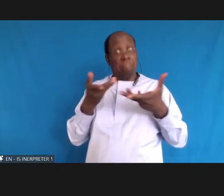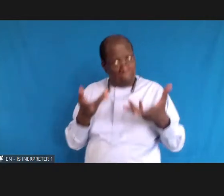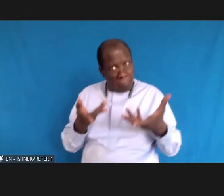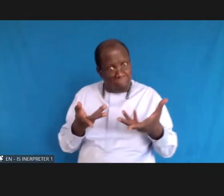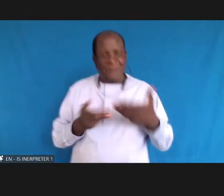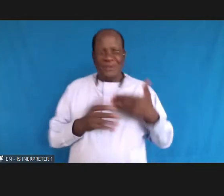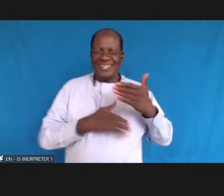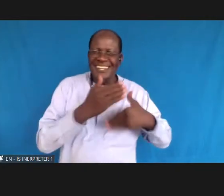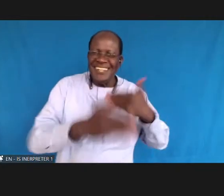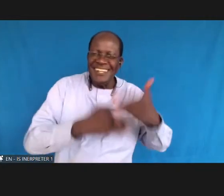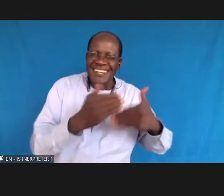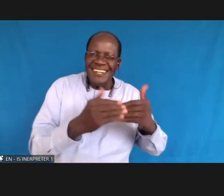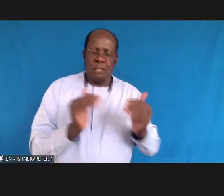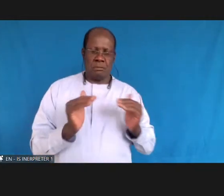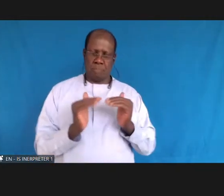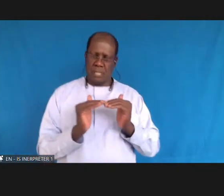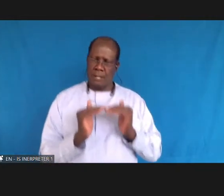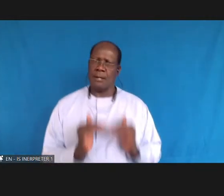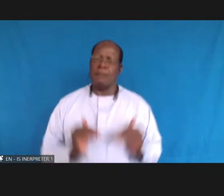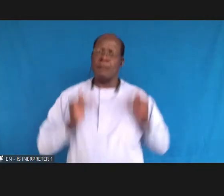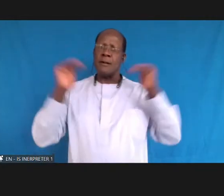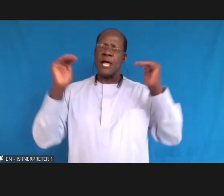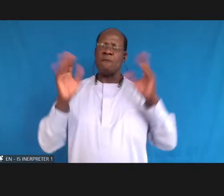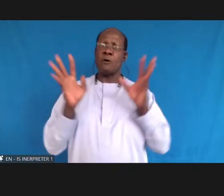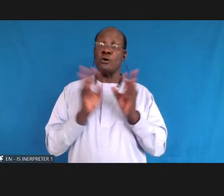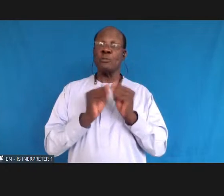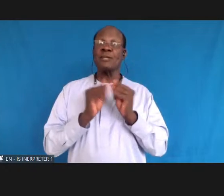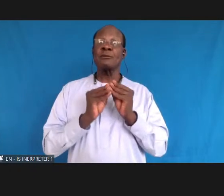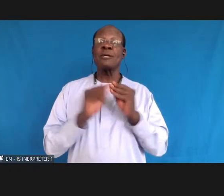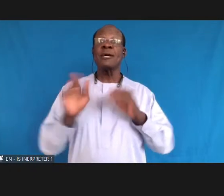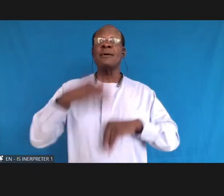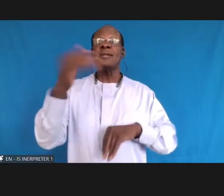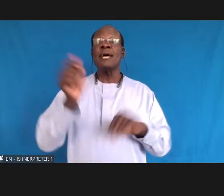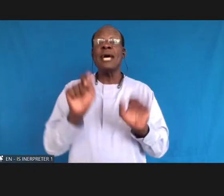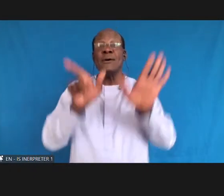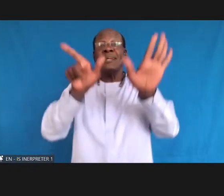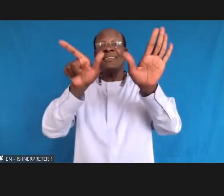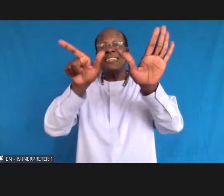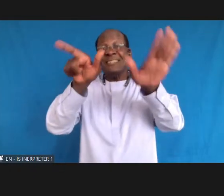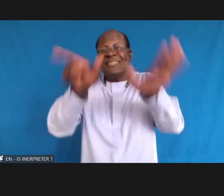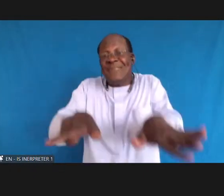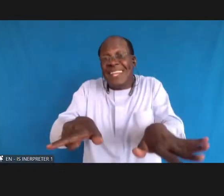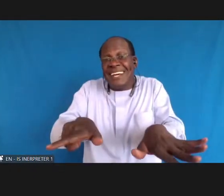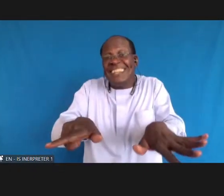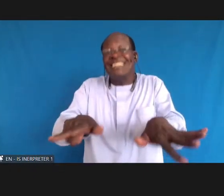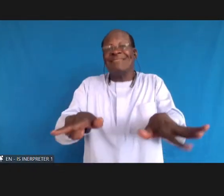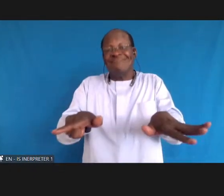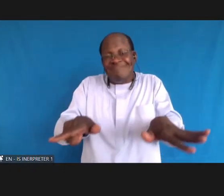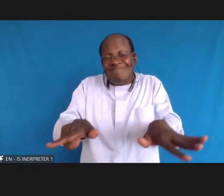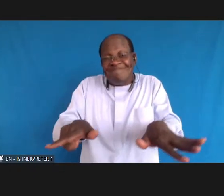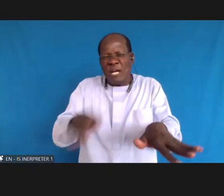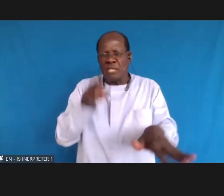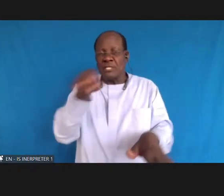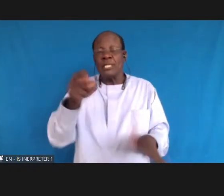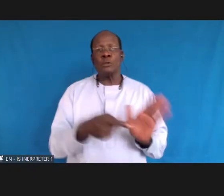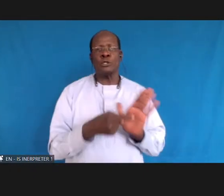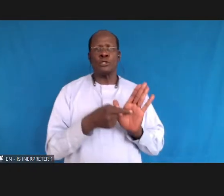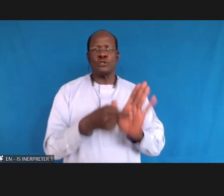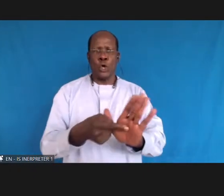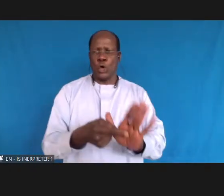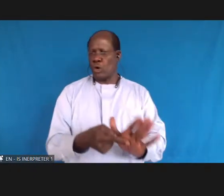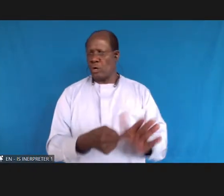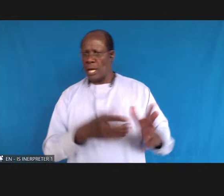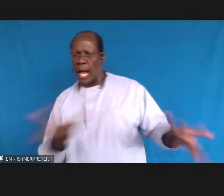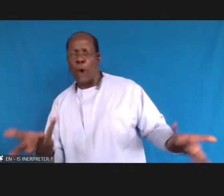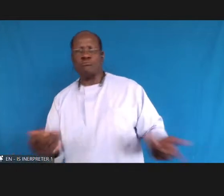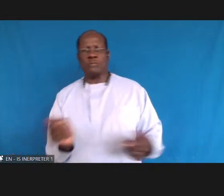high-level meetings going to happen in July and others event happening for really showing and demonstrating, engagement in Africa